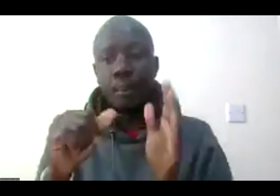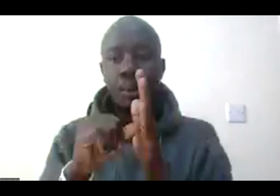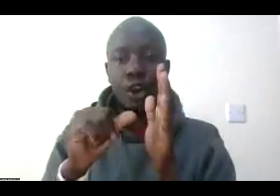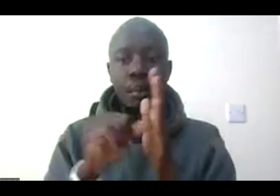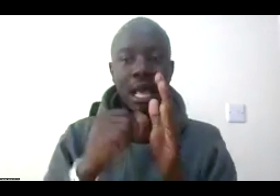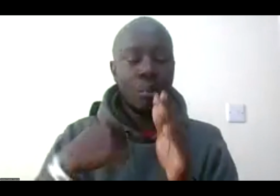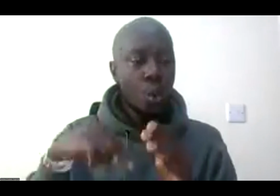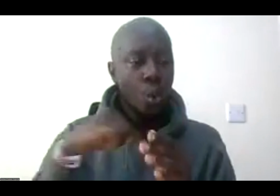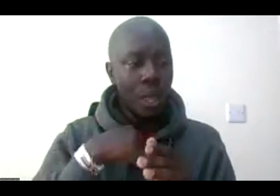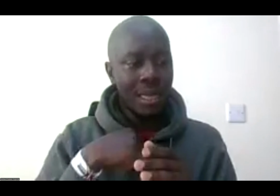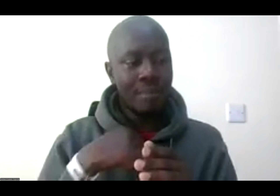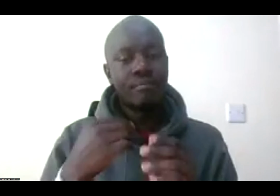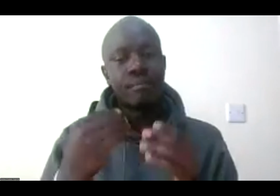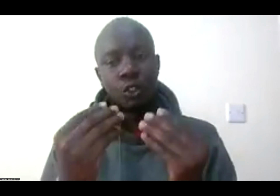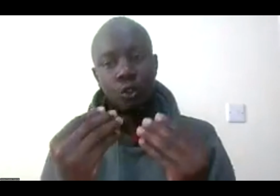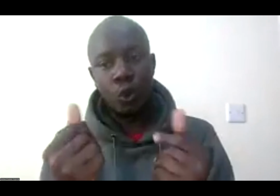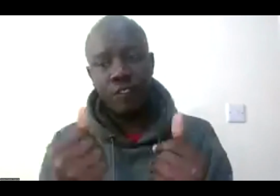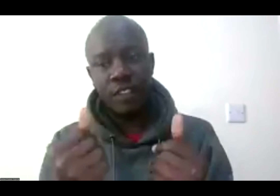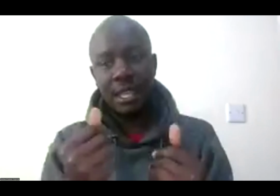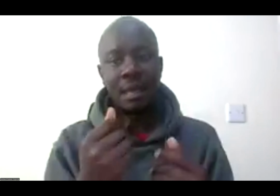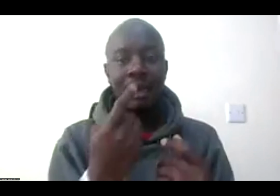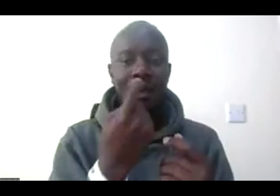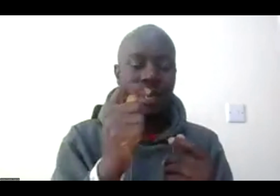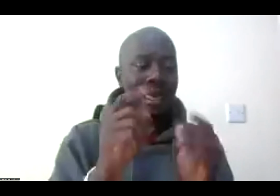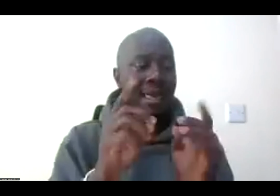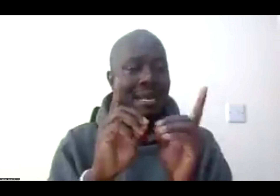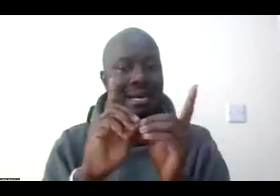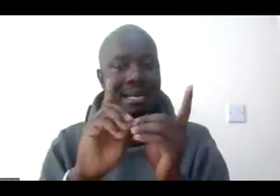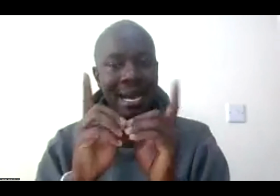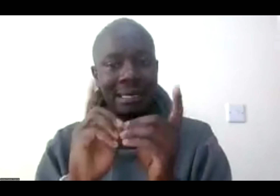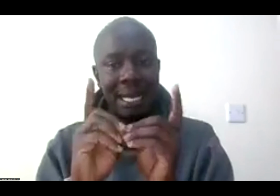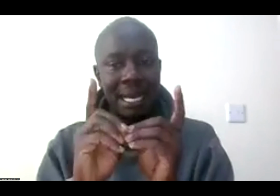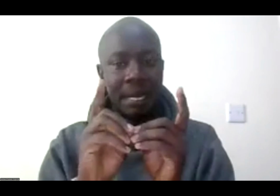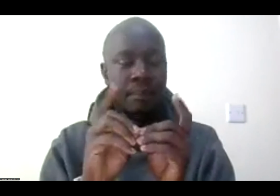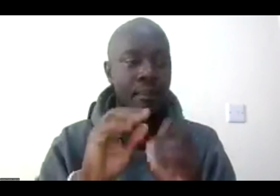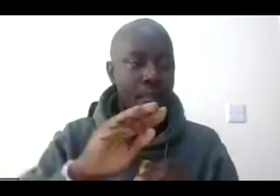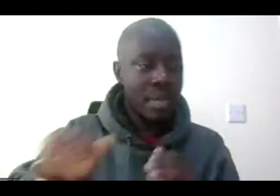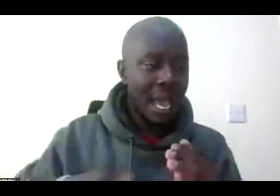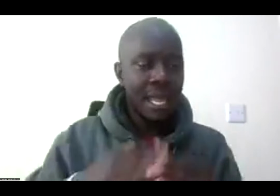I'll be sharing our journey and the problem that we are solving.